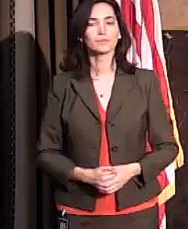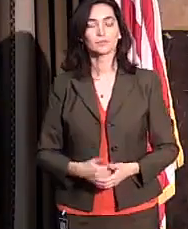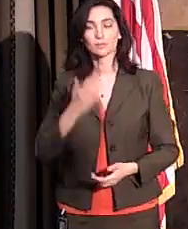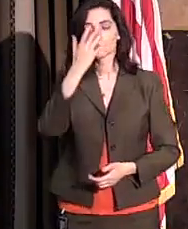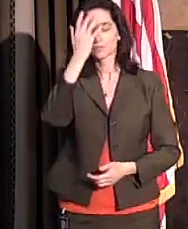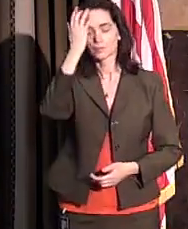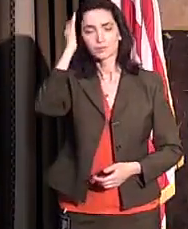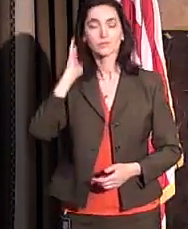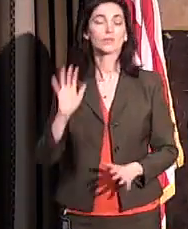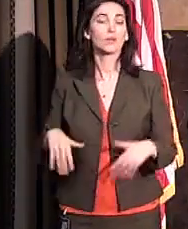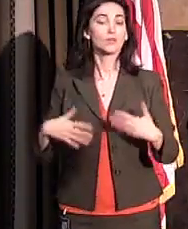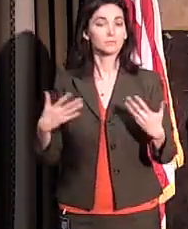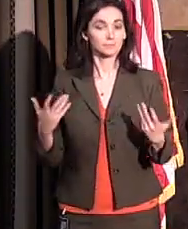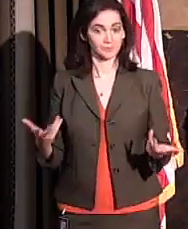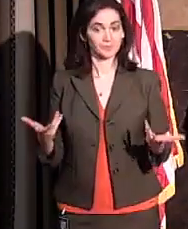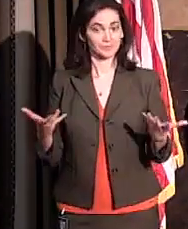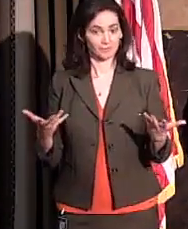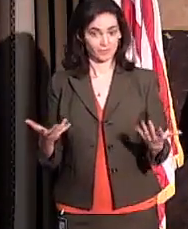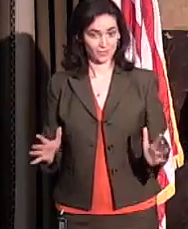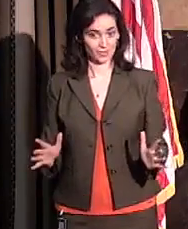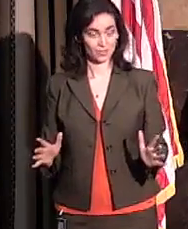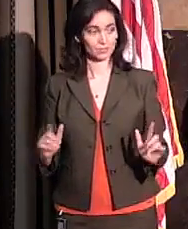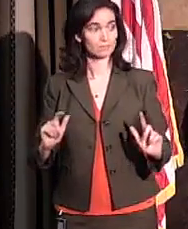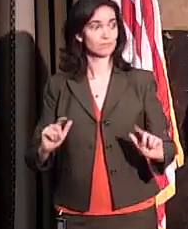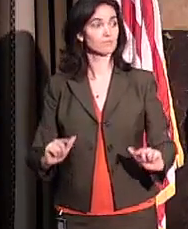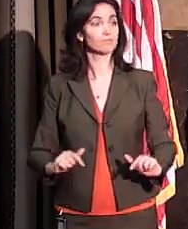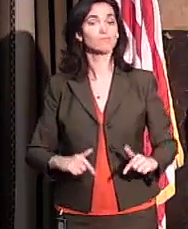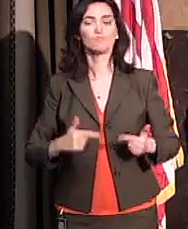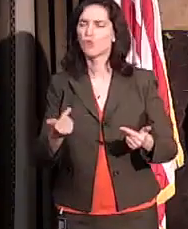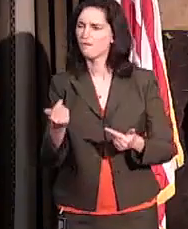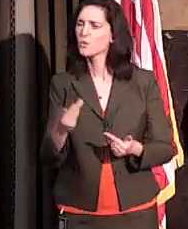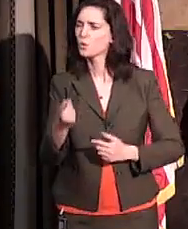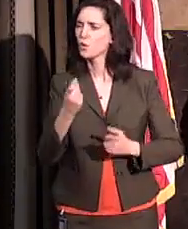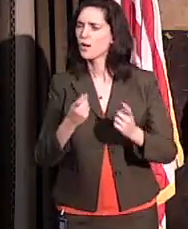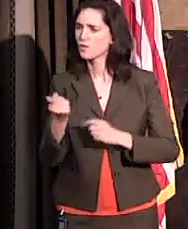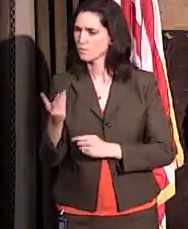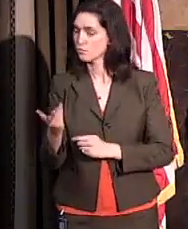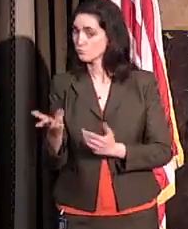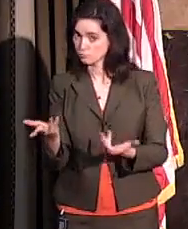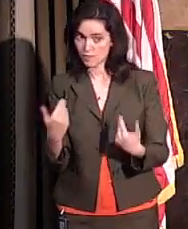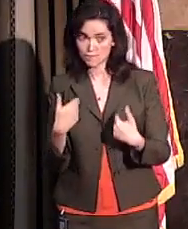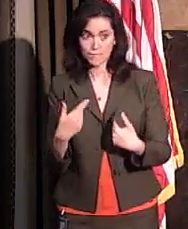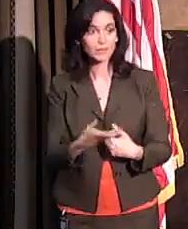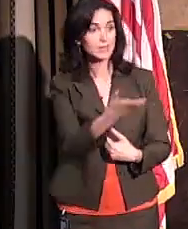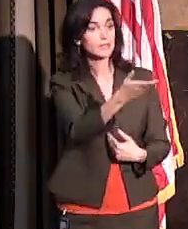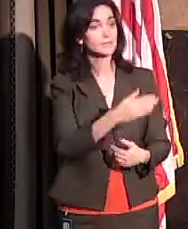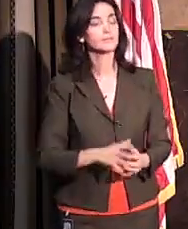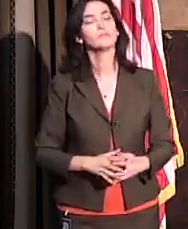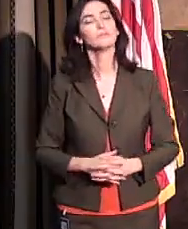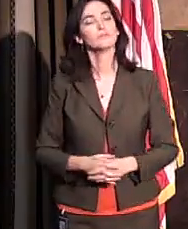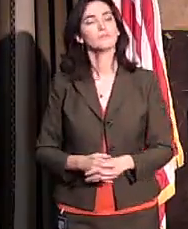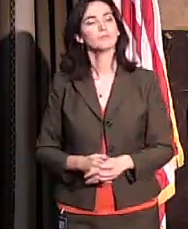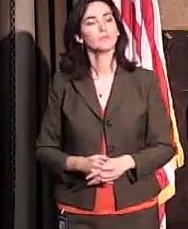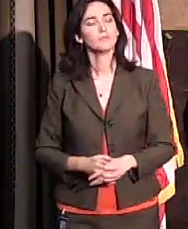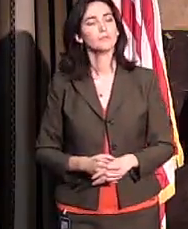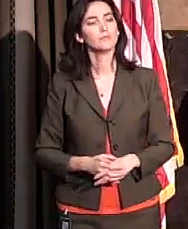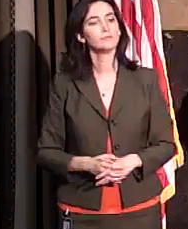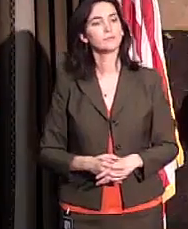So with that, I'm going to take a few questions if you have them. Yes, sir.